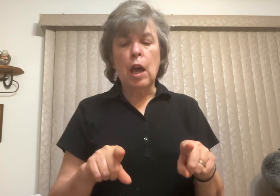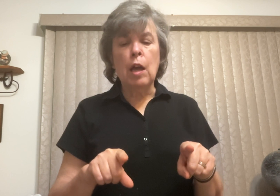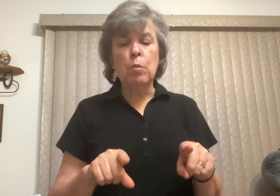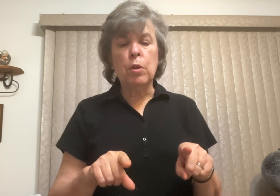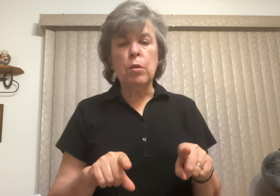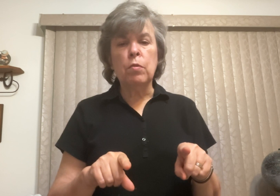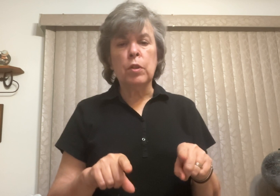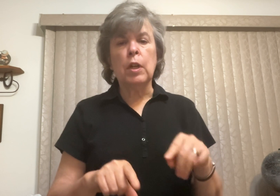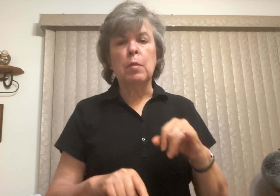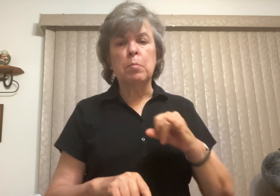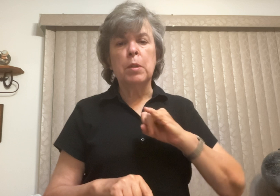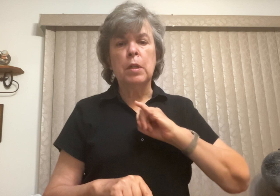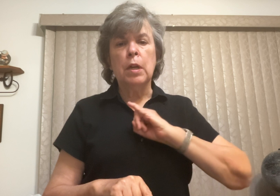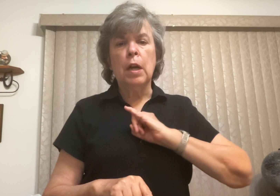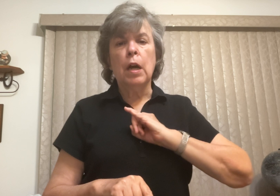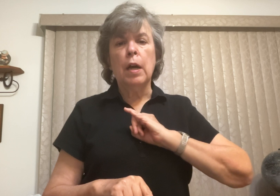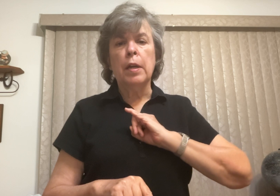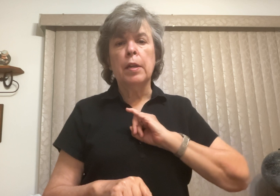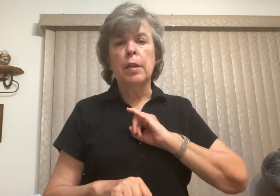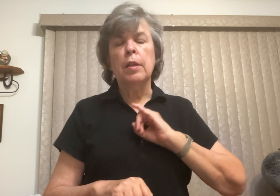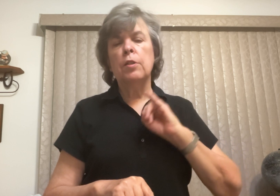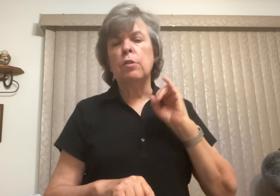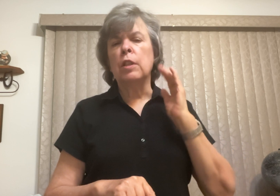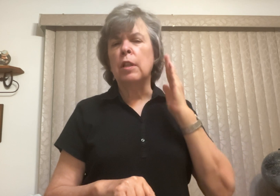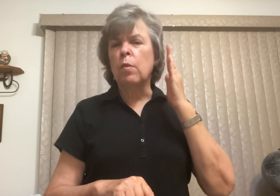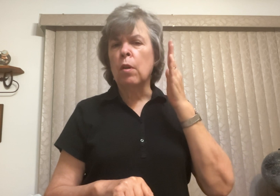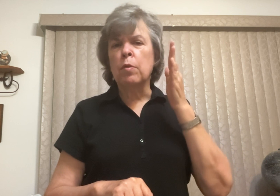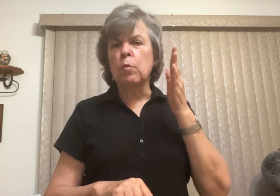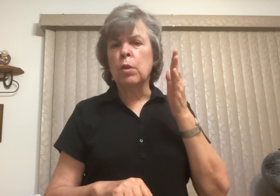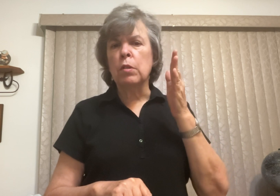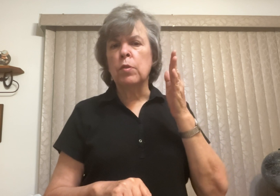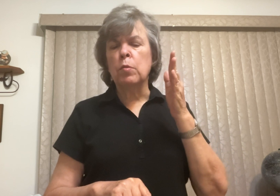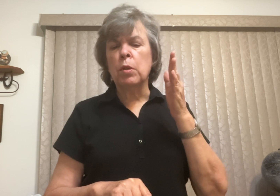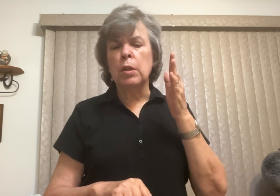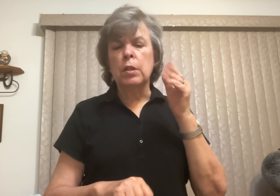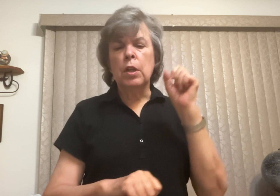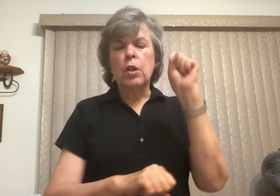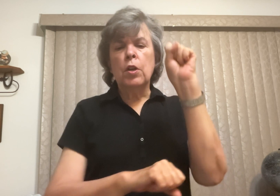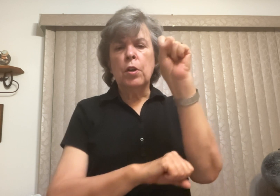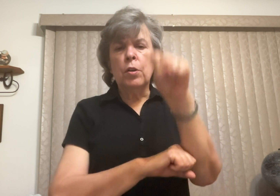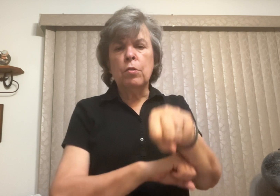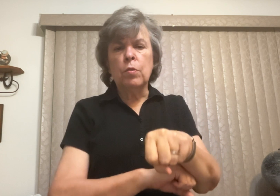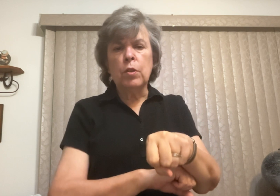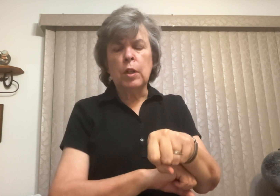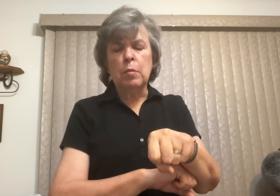will overcome. You can leave off the will if you want, overcome.